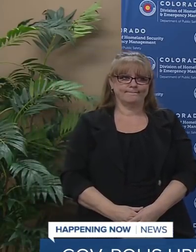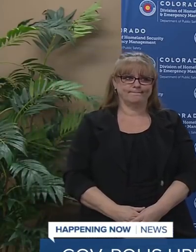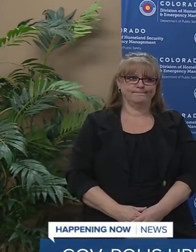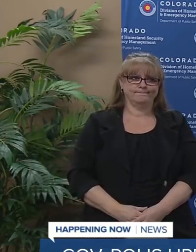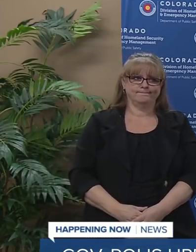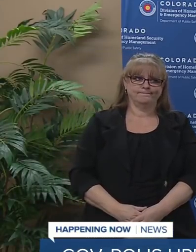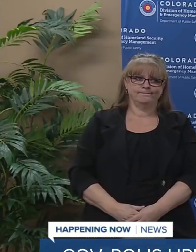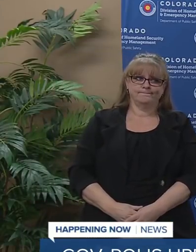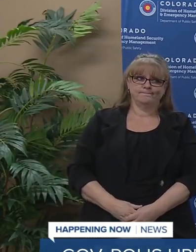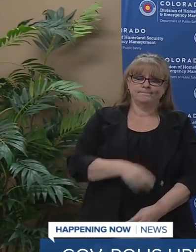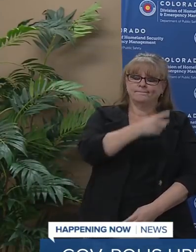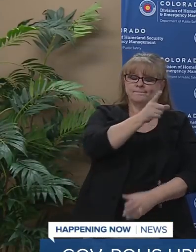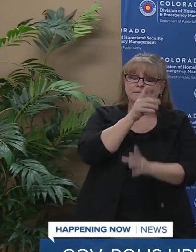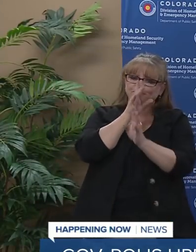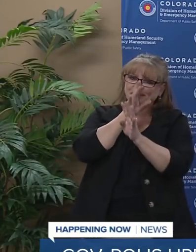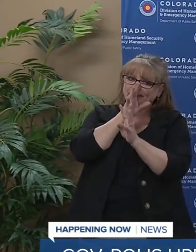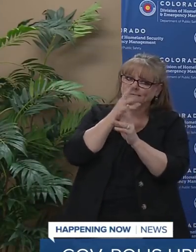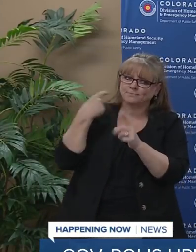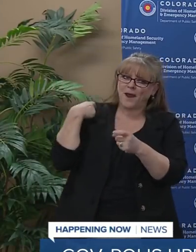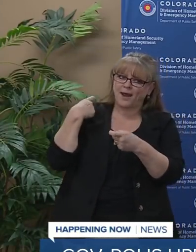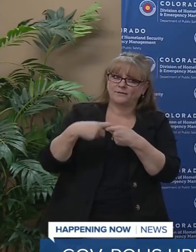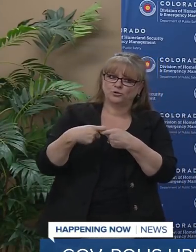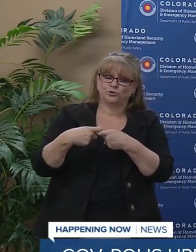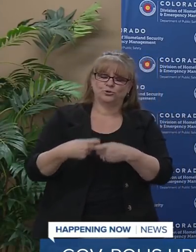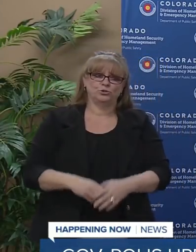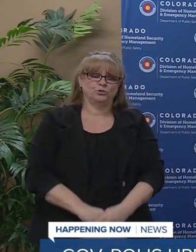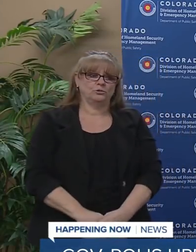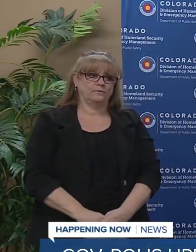El Colorado va a poder ayudar a los indocumentados.